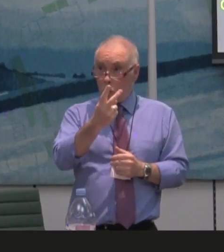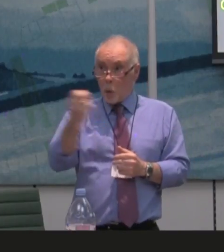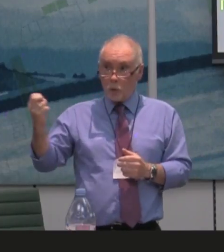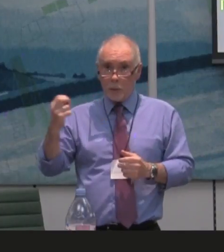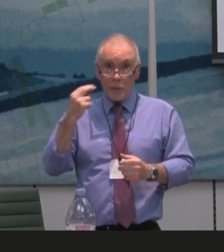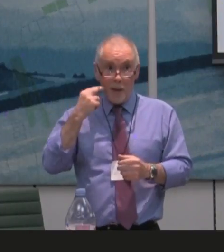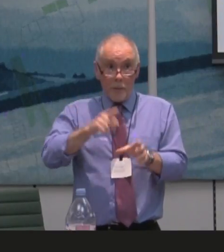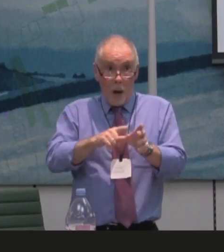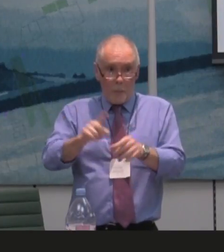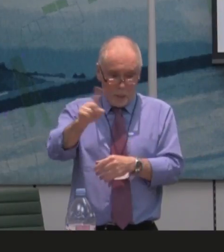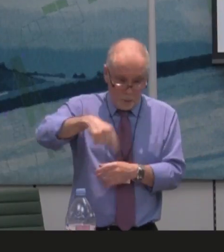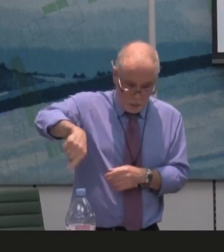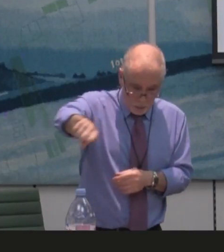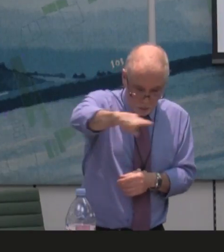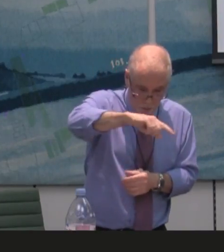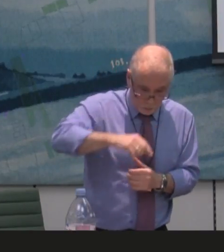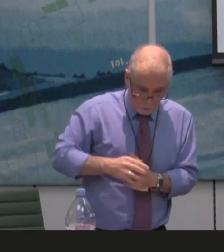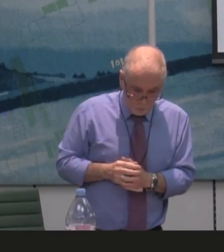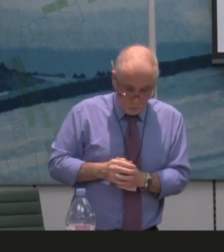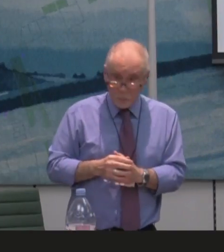We recently conducted a survey